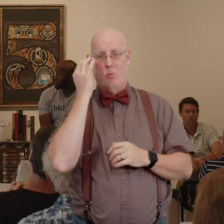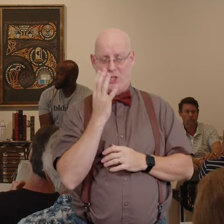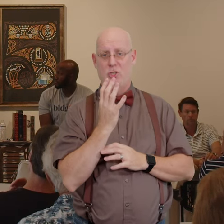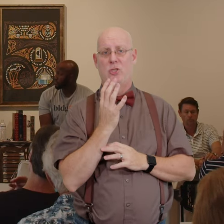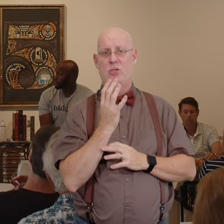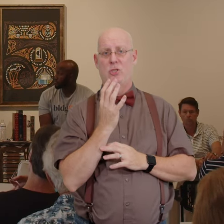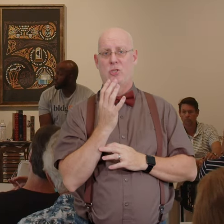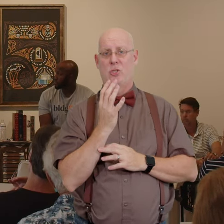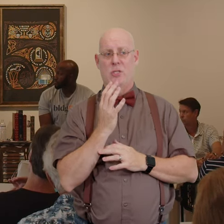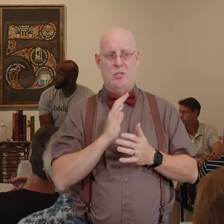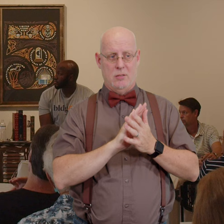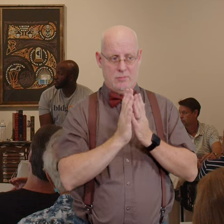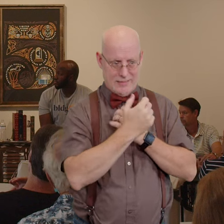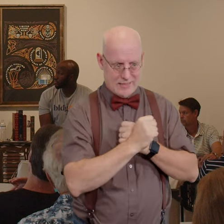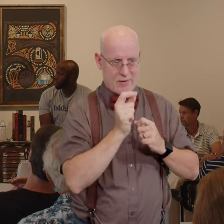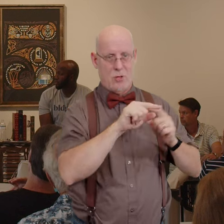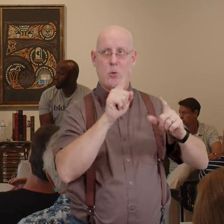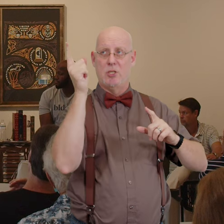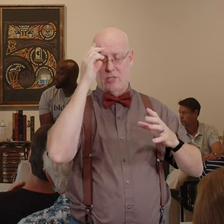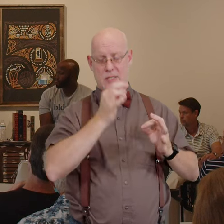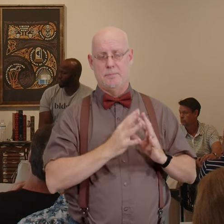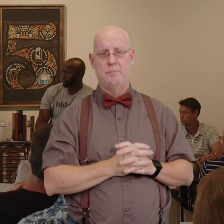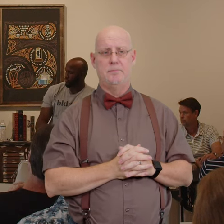preached, 1 Corinthians, and saves those who believe.